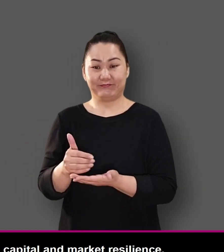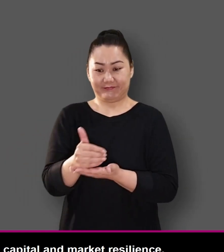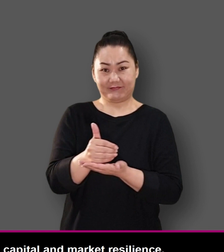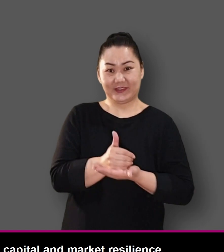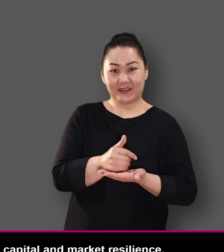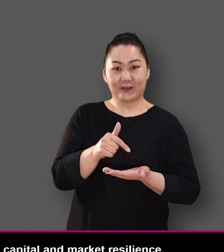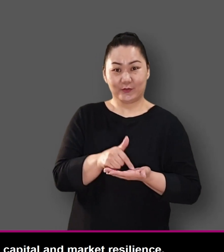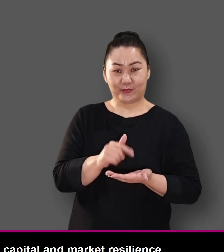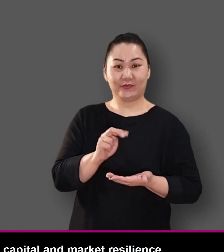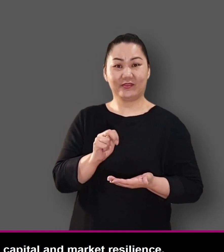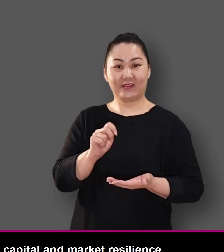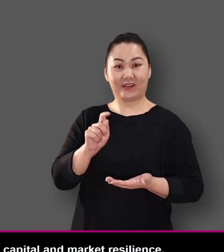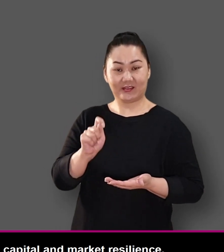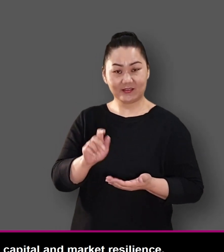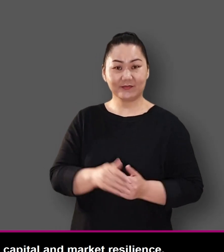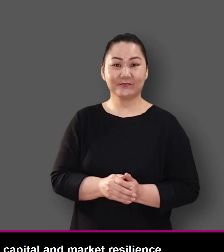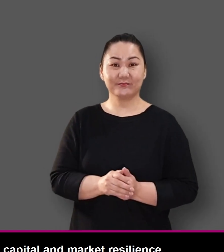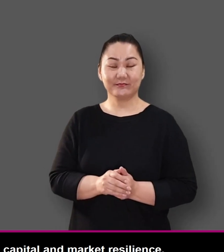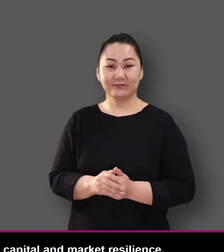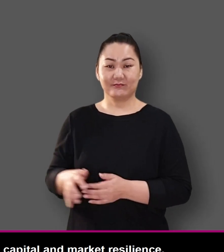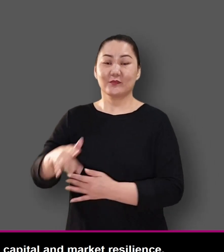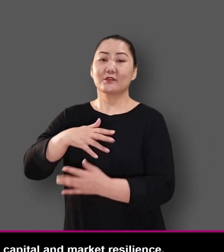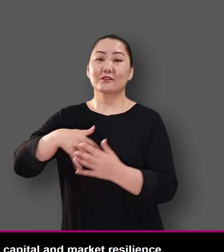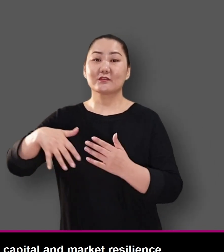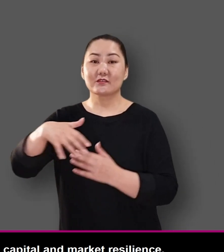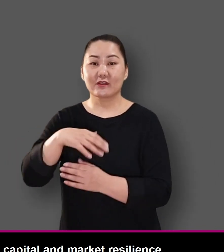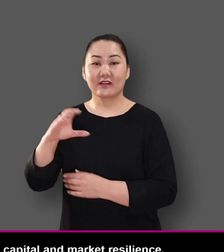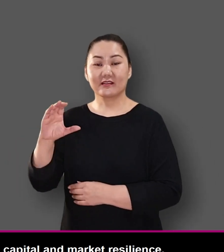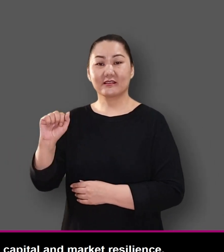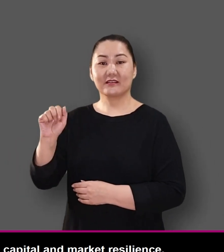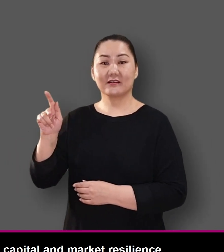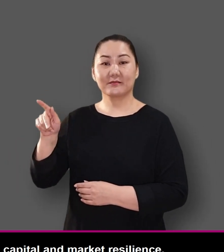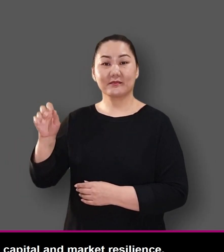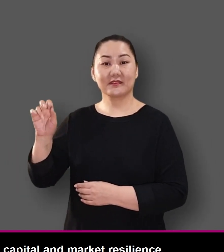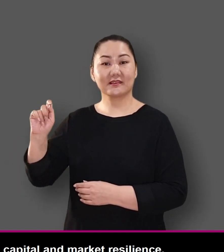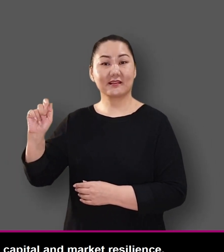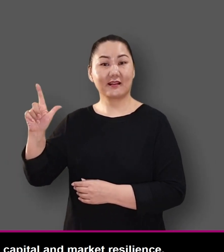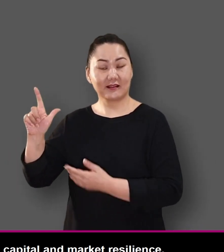social safety nets, social capital, and market resilience.